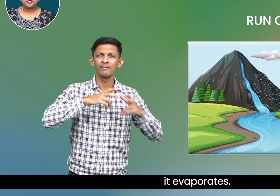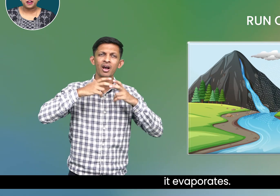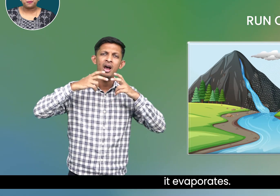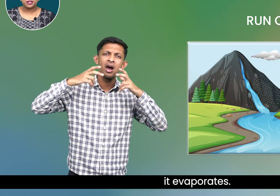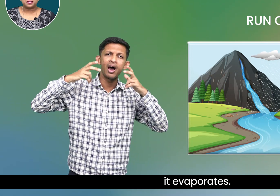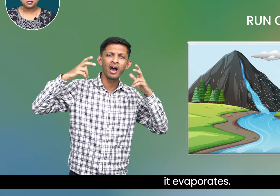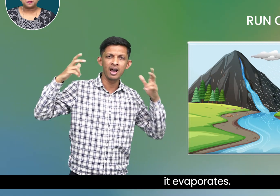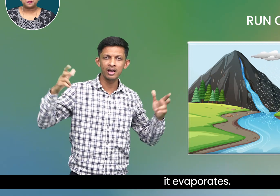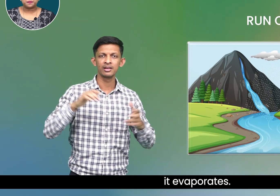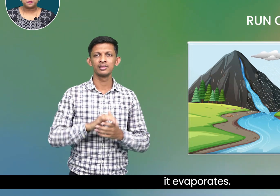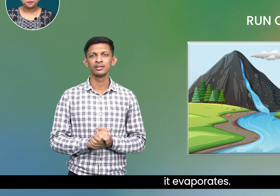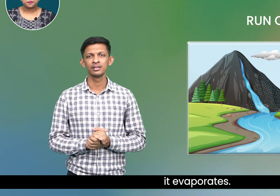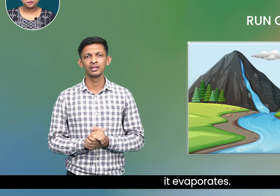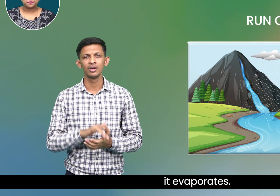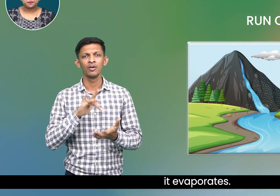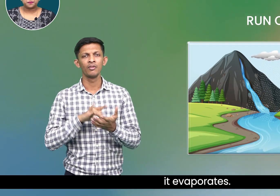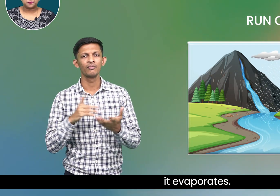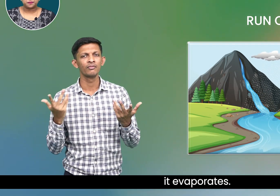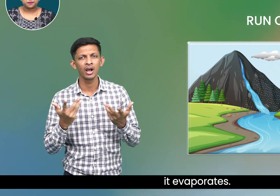where it evaporates.